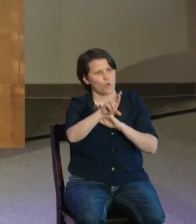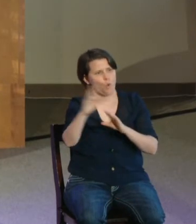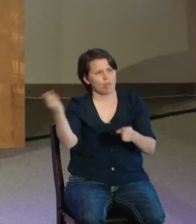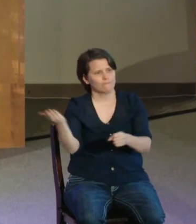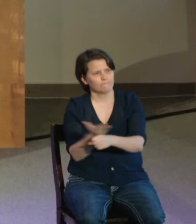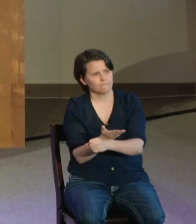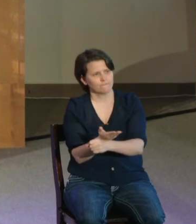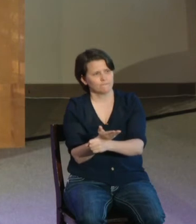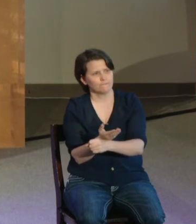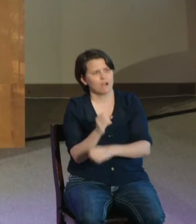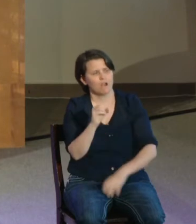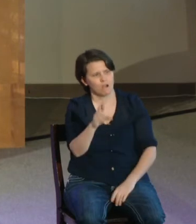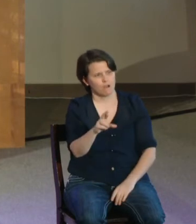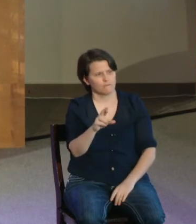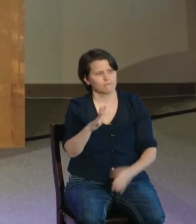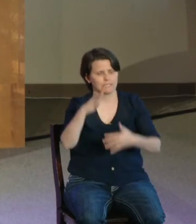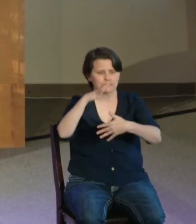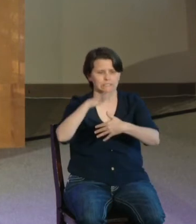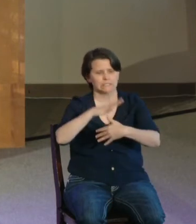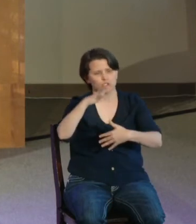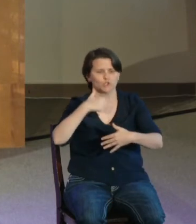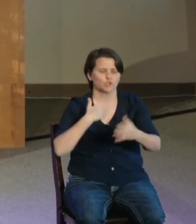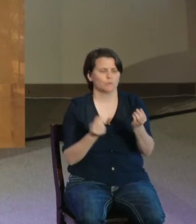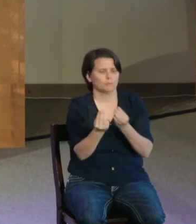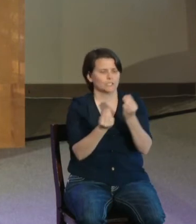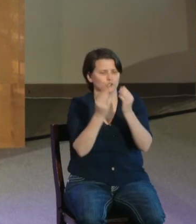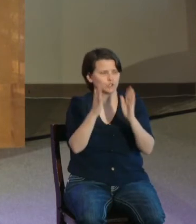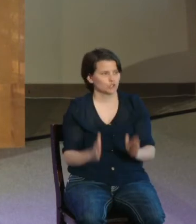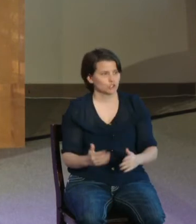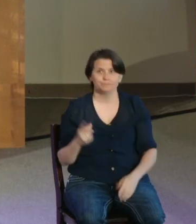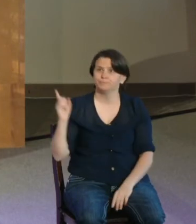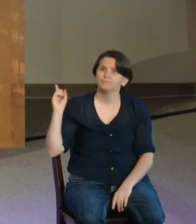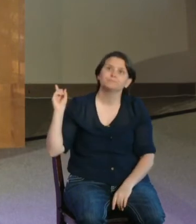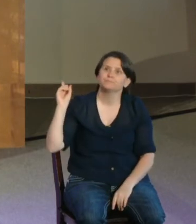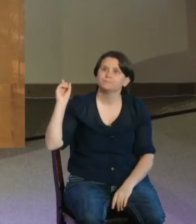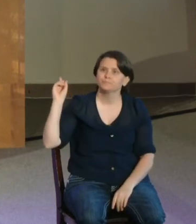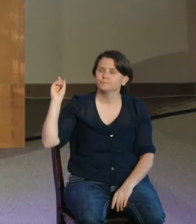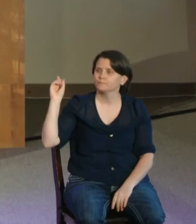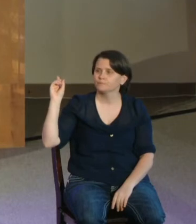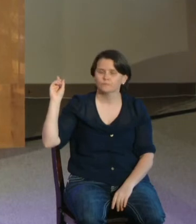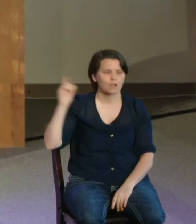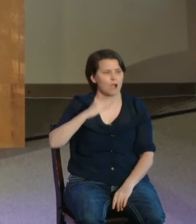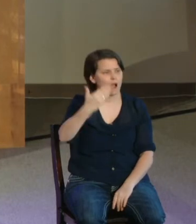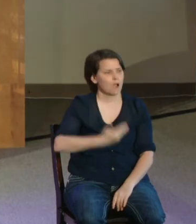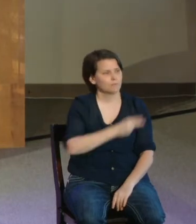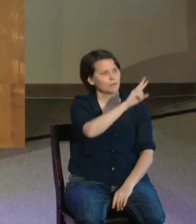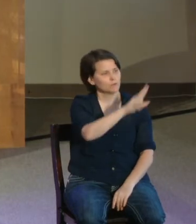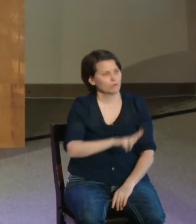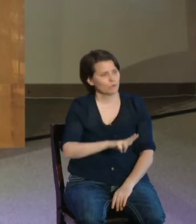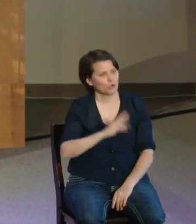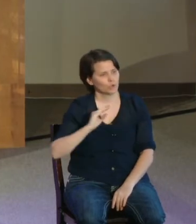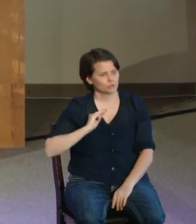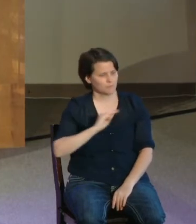minister. And this is how it's done. You can hire by a 2/3 majority vote of active